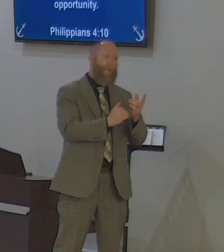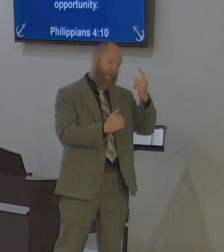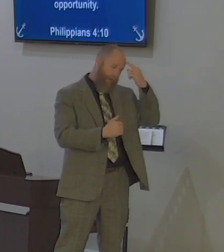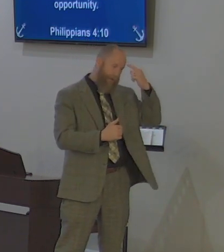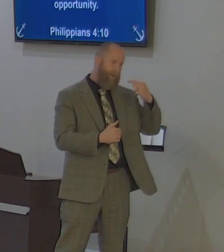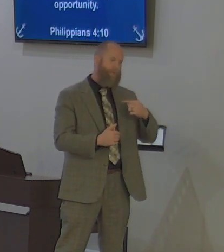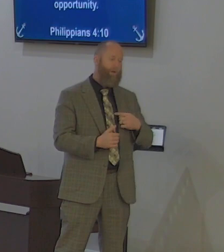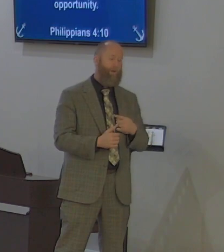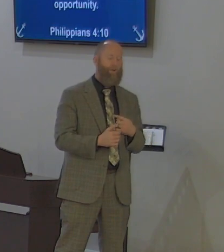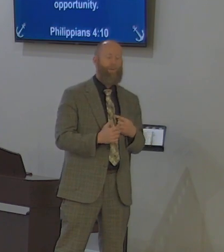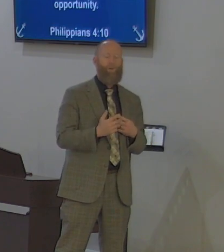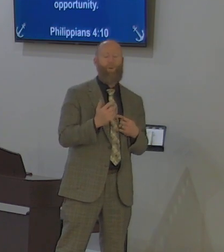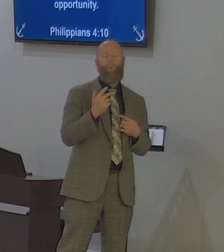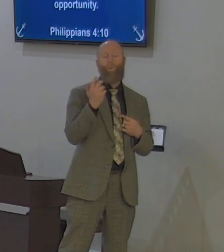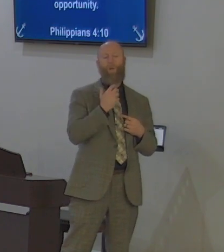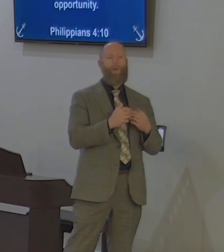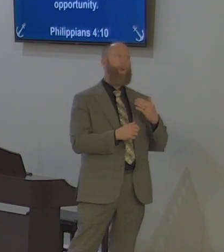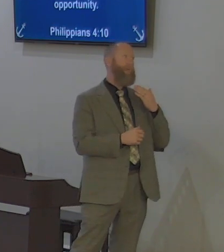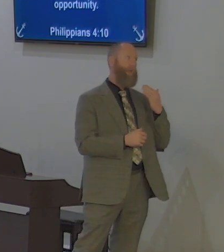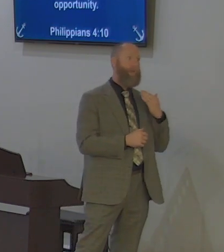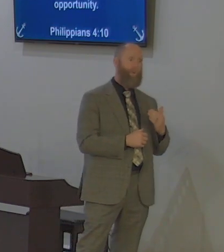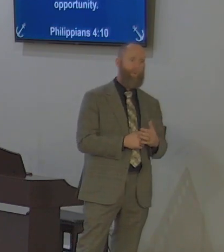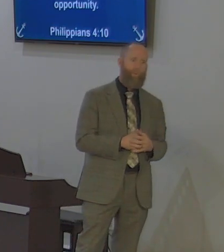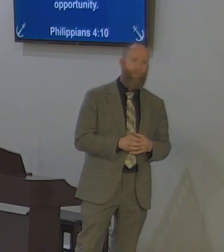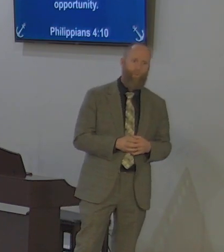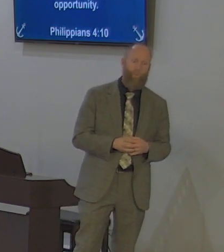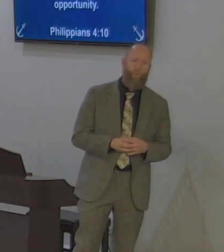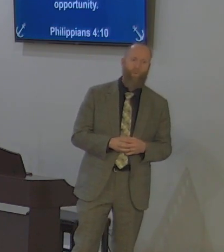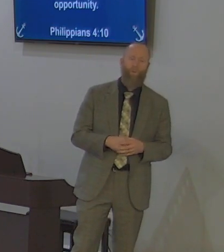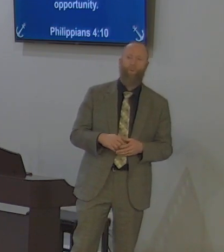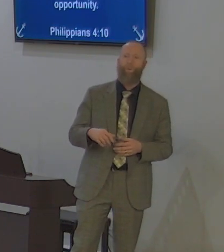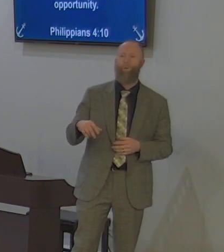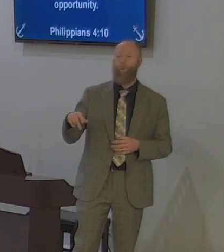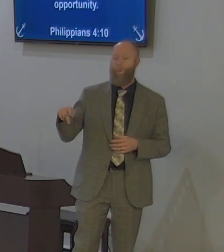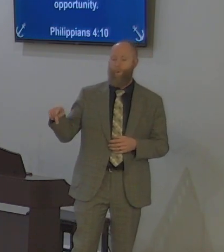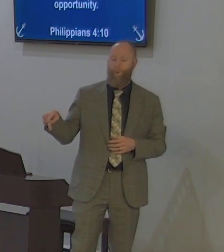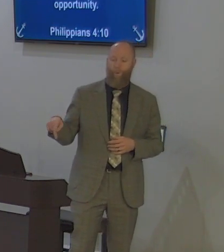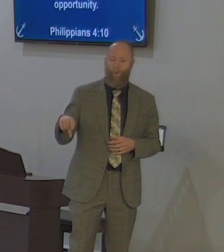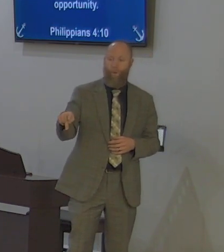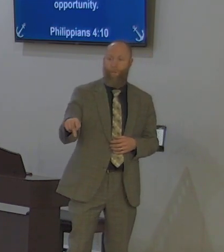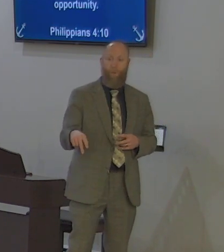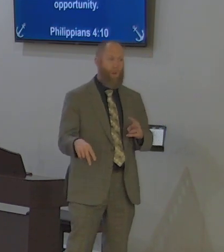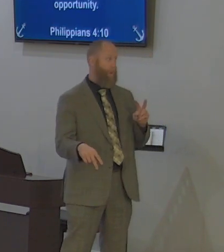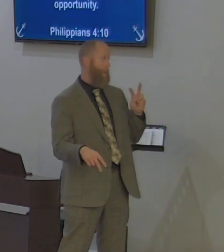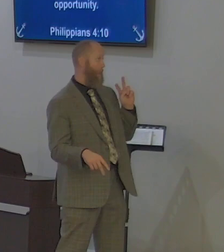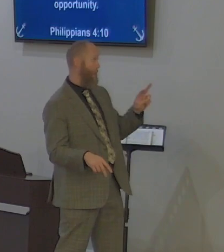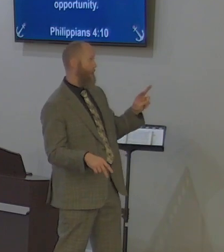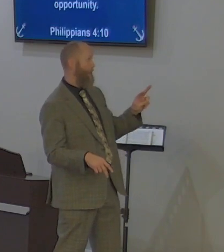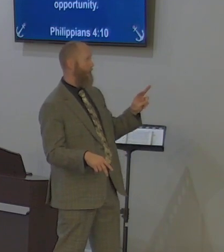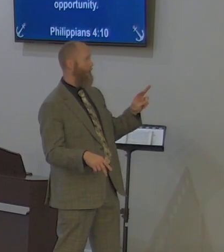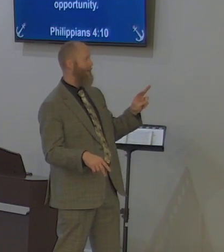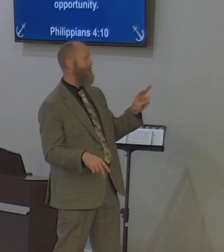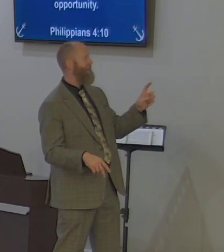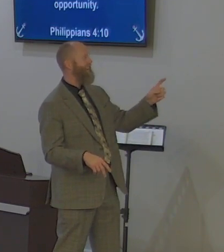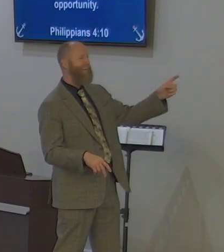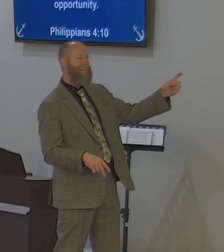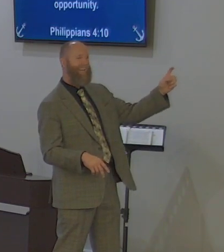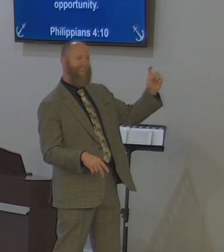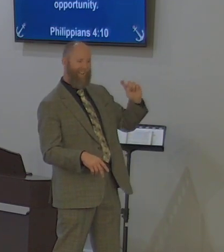careful, but ye lacked opportunity. And Paul looks at what they do for him as a gift, not an